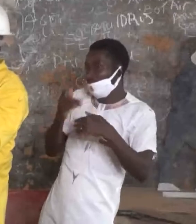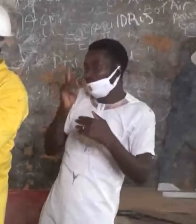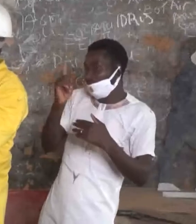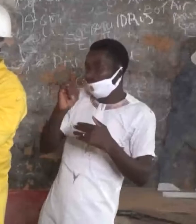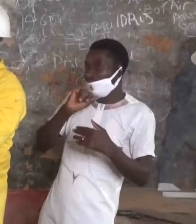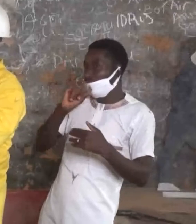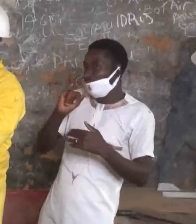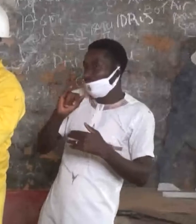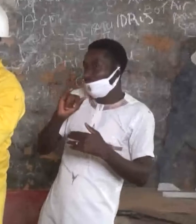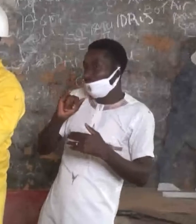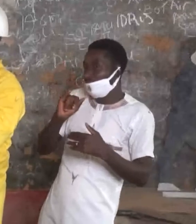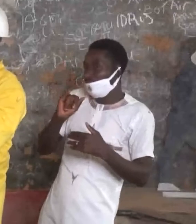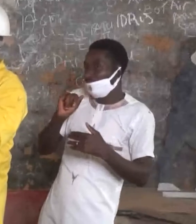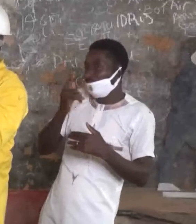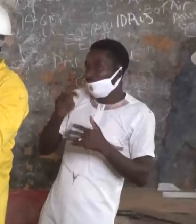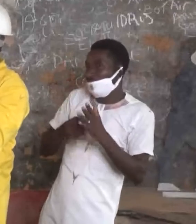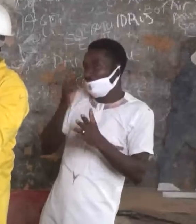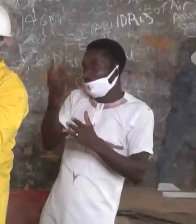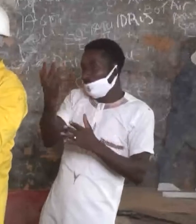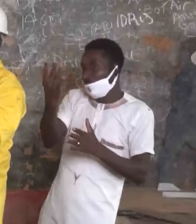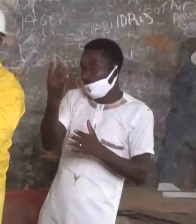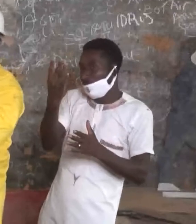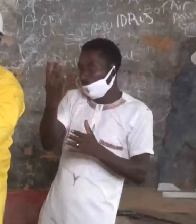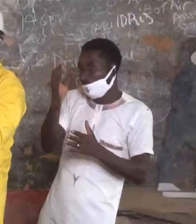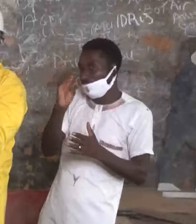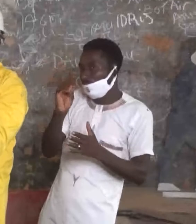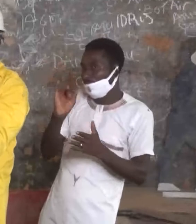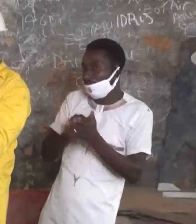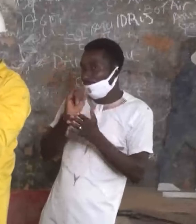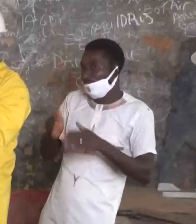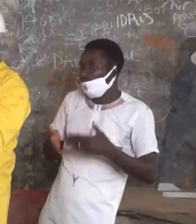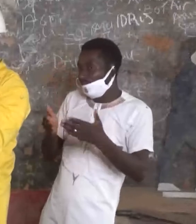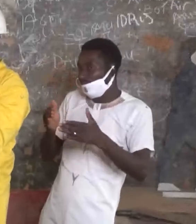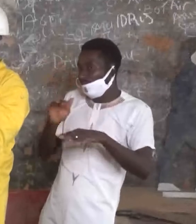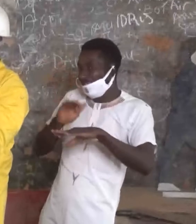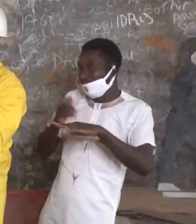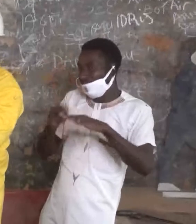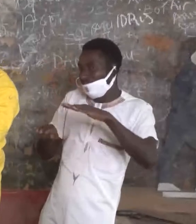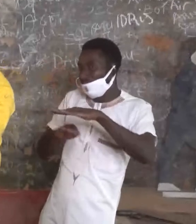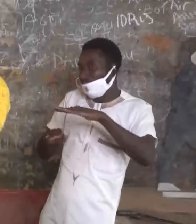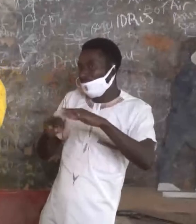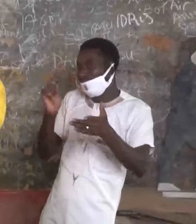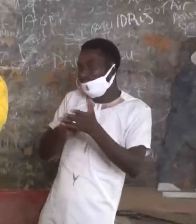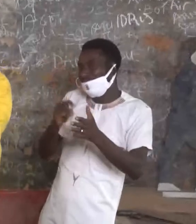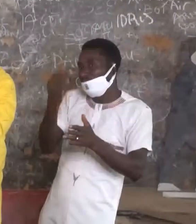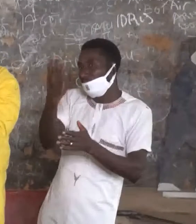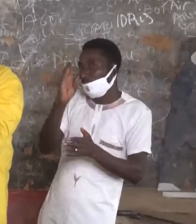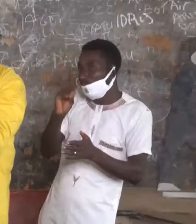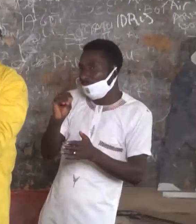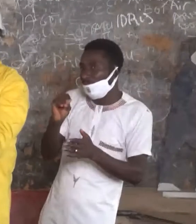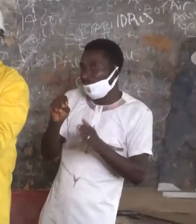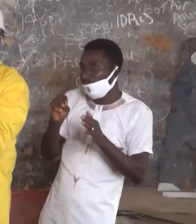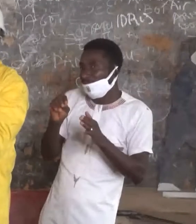of is the 40 that is given at the bottom. Now, this 40 cannot